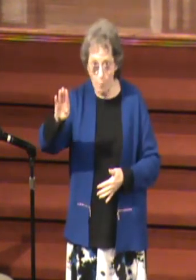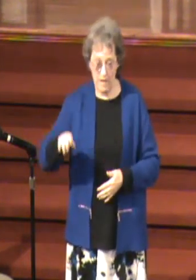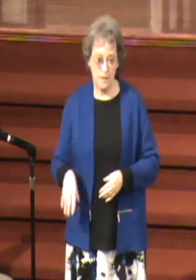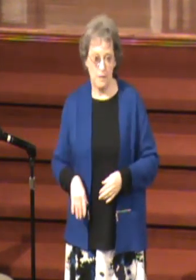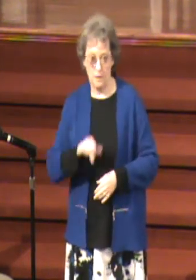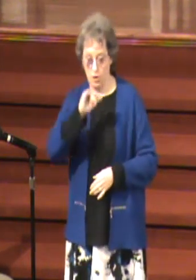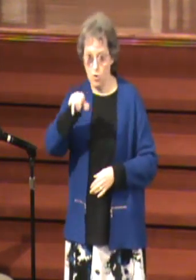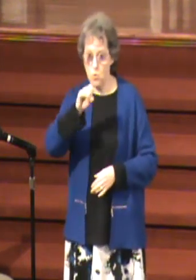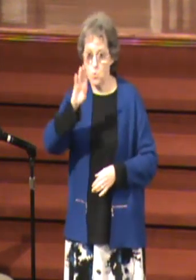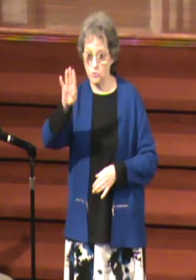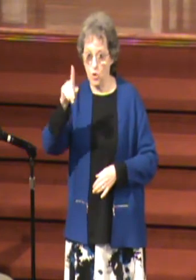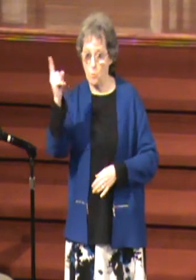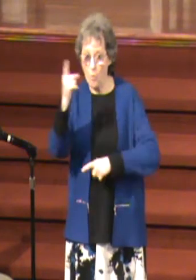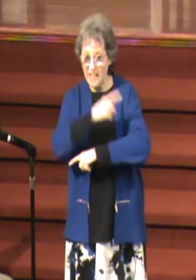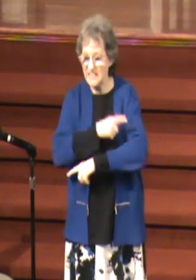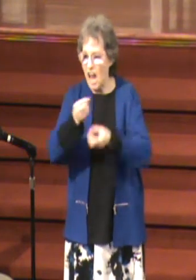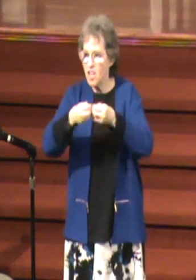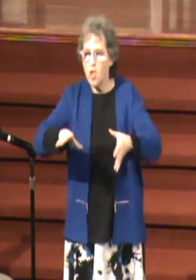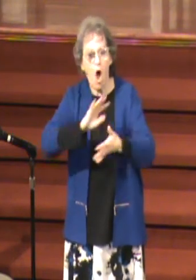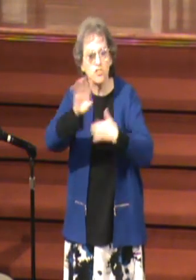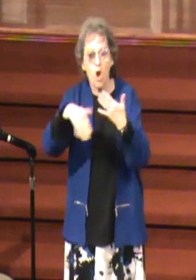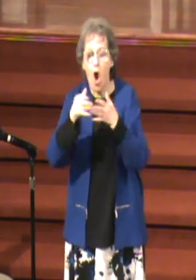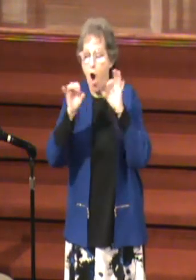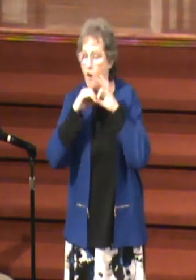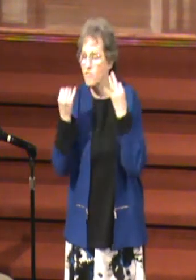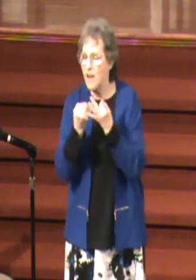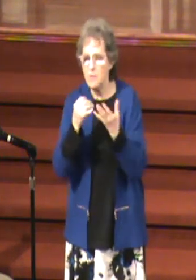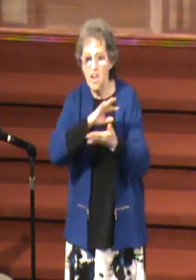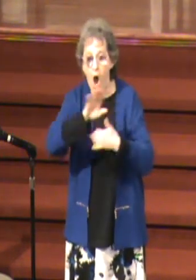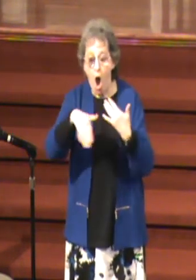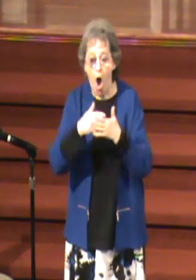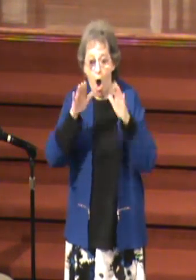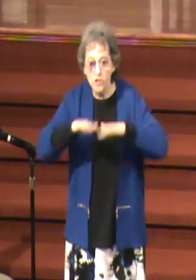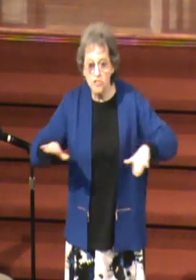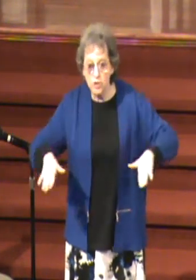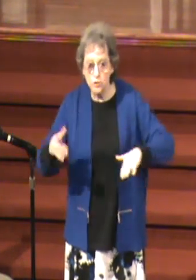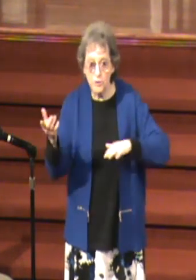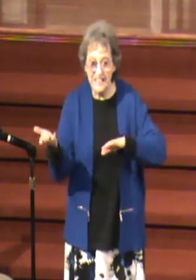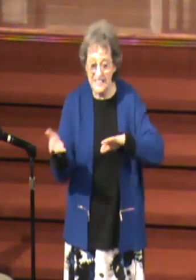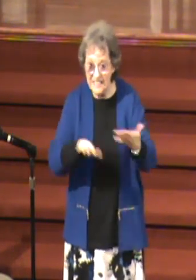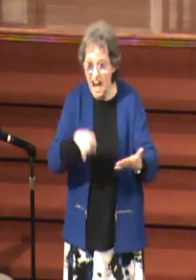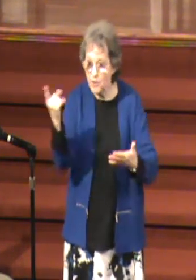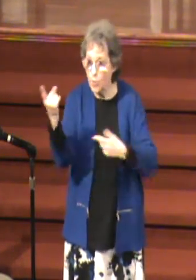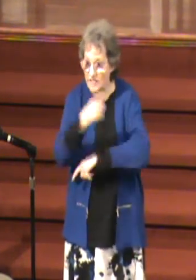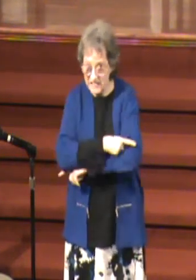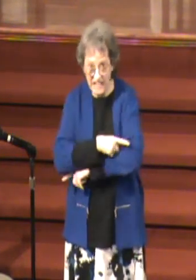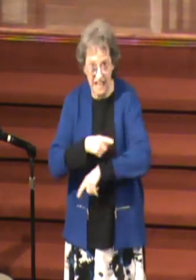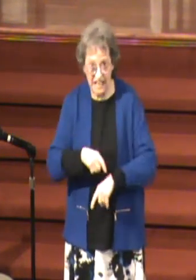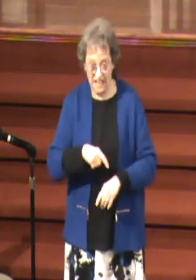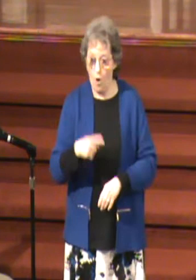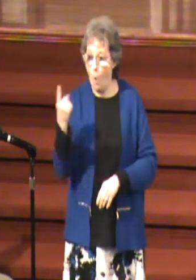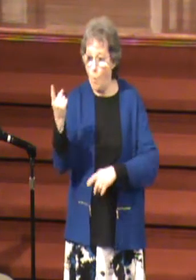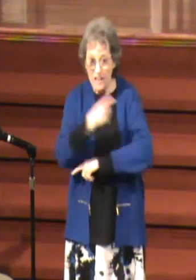Job in one day lost all his family. All his children died in one day. Job in one day lost all of his